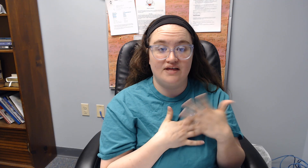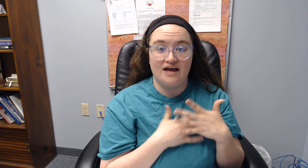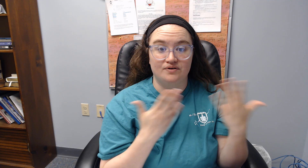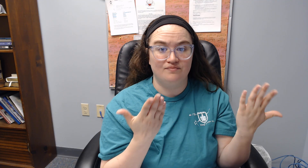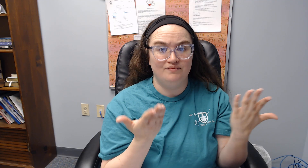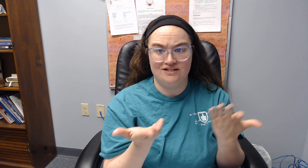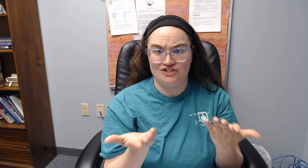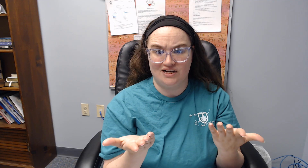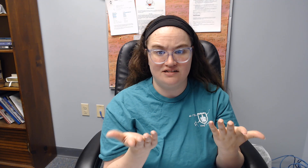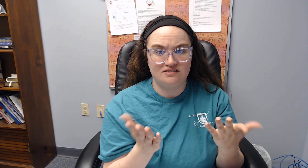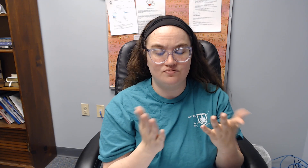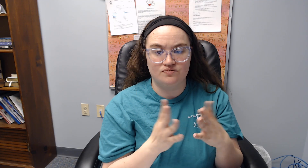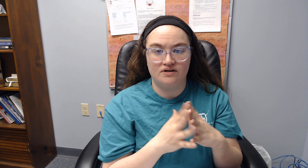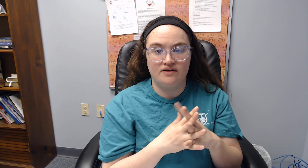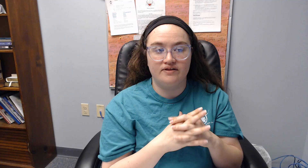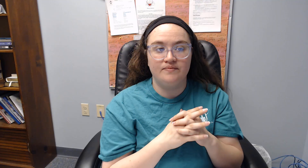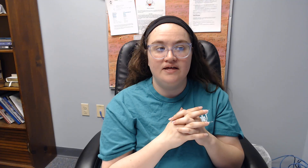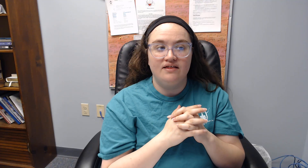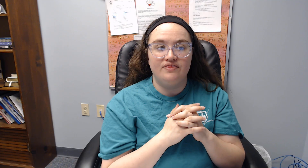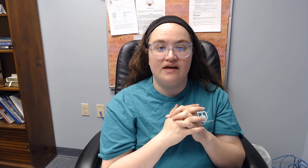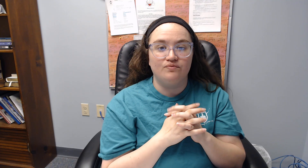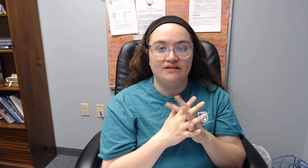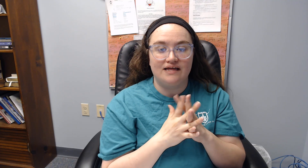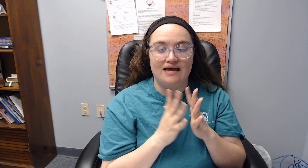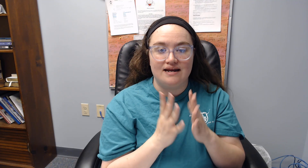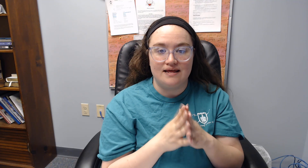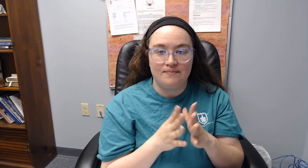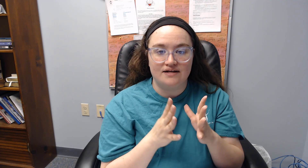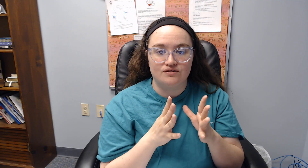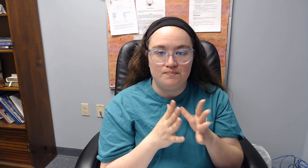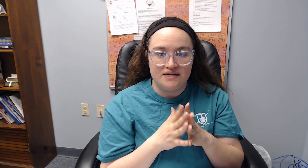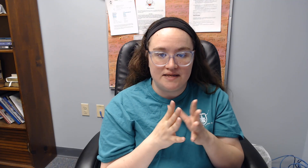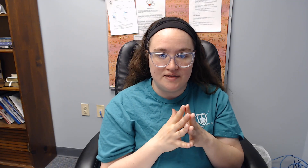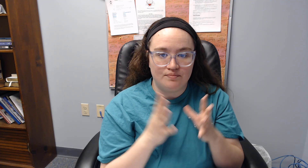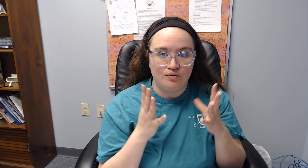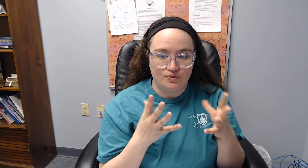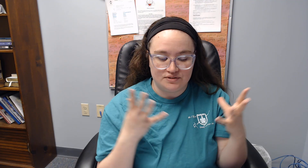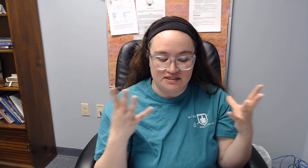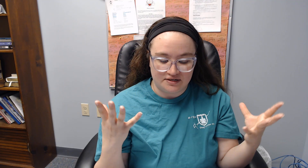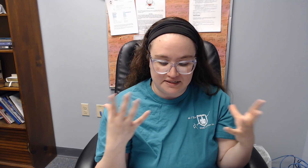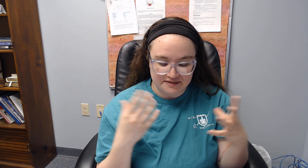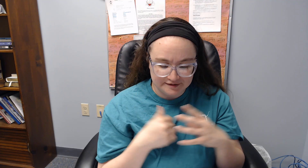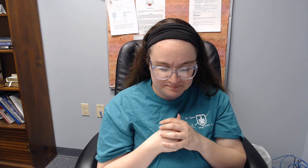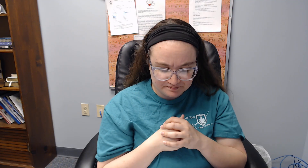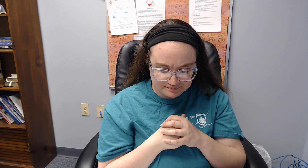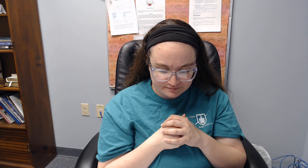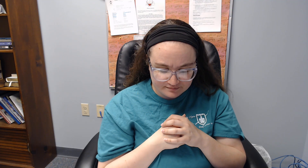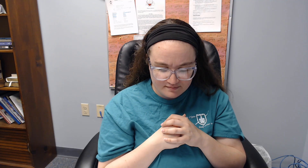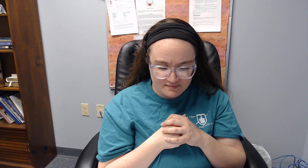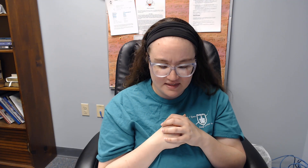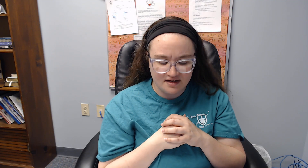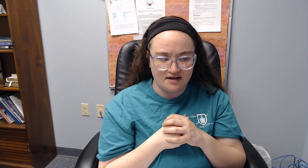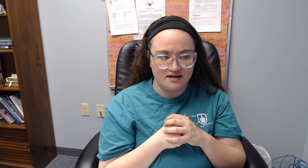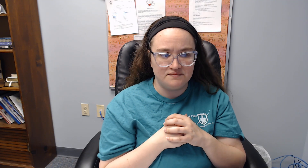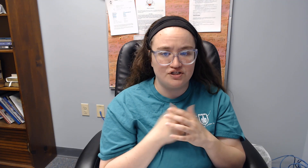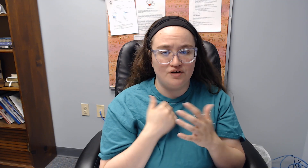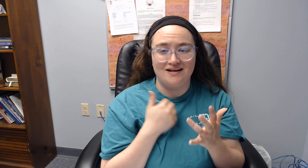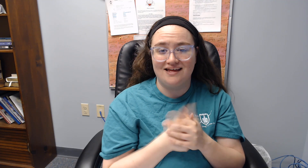happen. Meningitis was one of them that really had an impact on many people losing their hearing. Certain